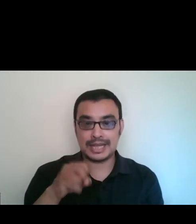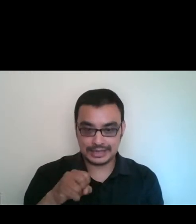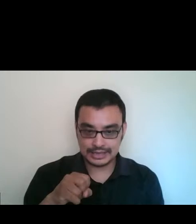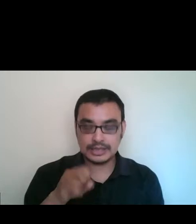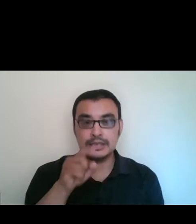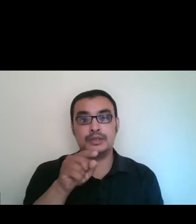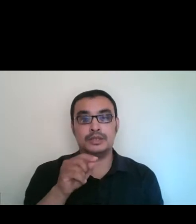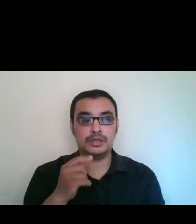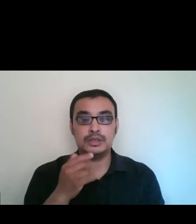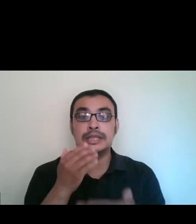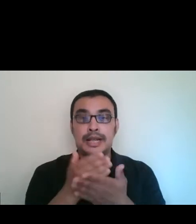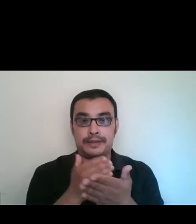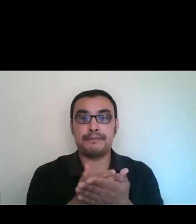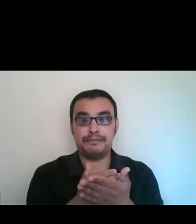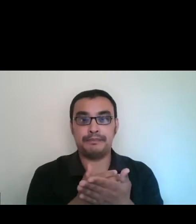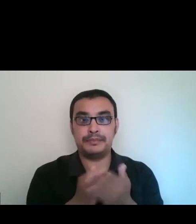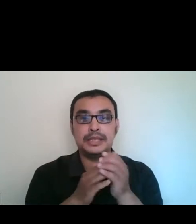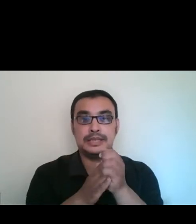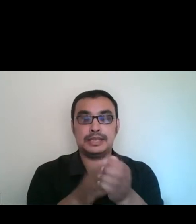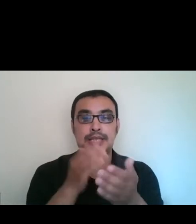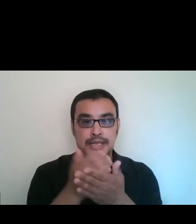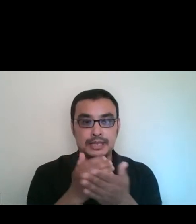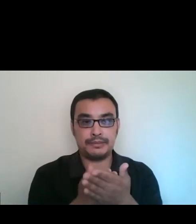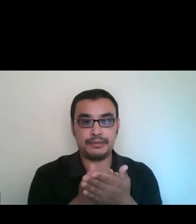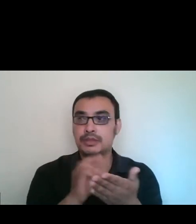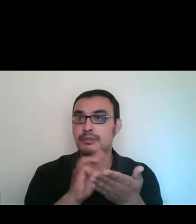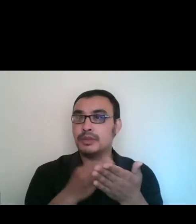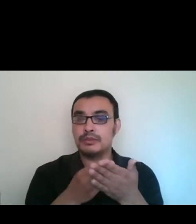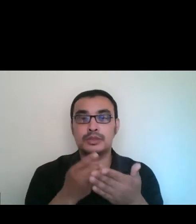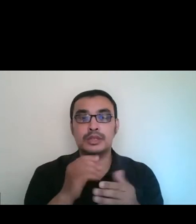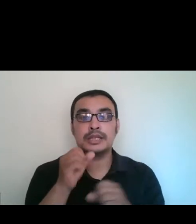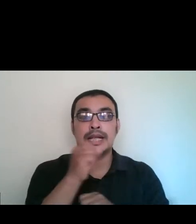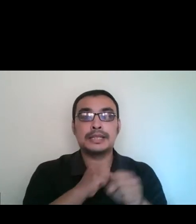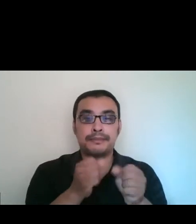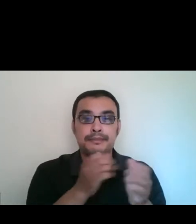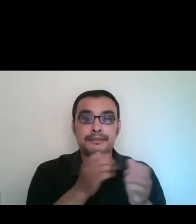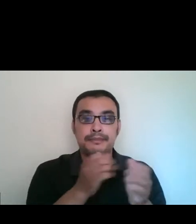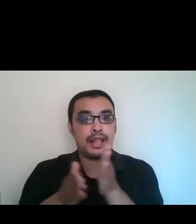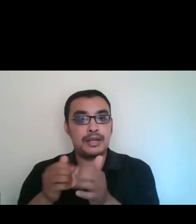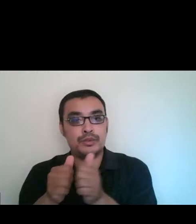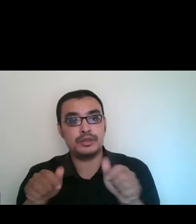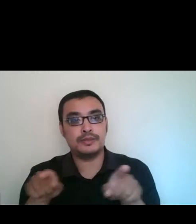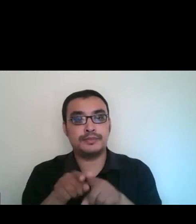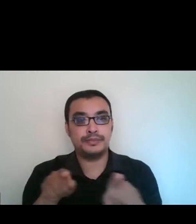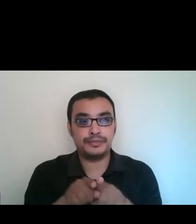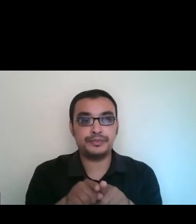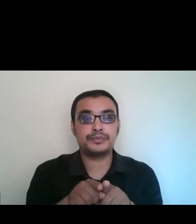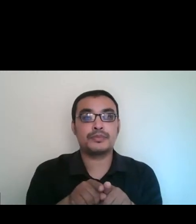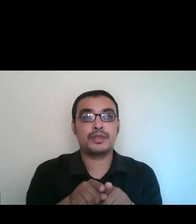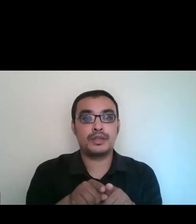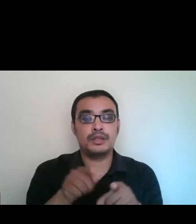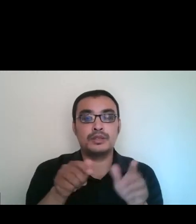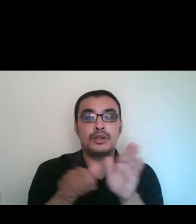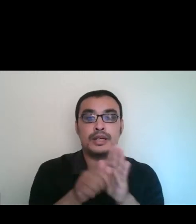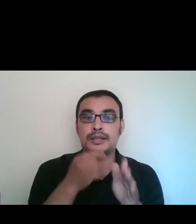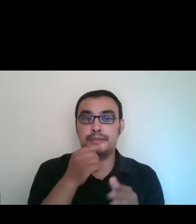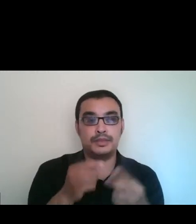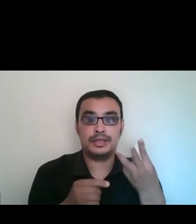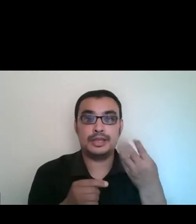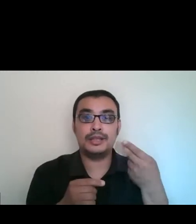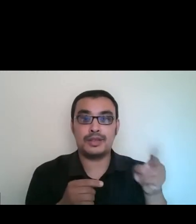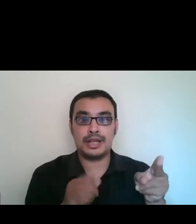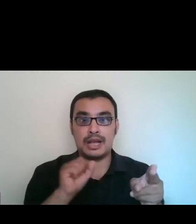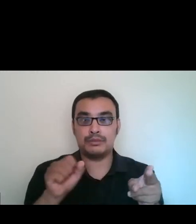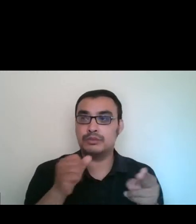fellowship program are currently preparing specific action plans, as Krishna and Rudolf briefly mentioned in their